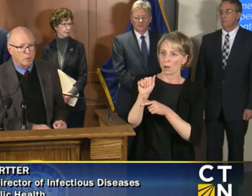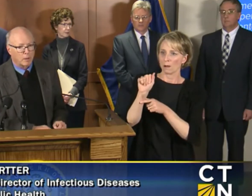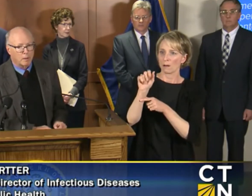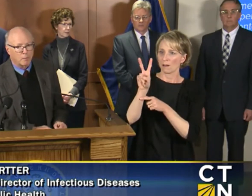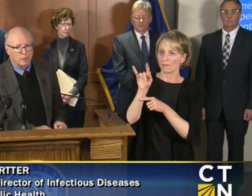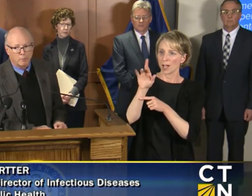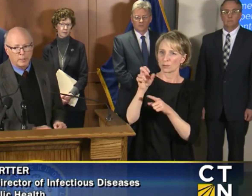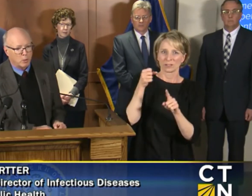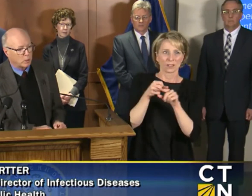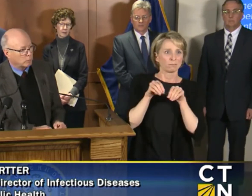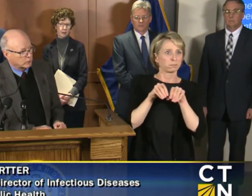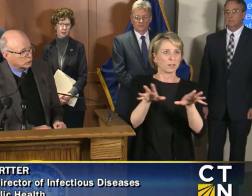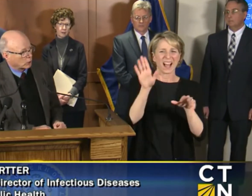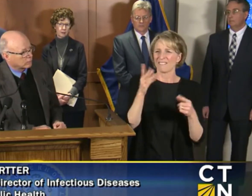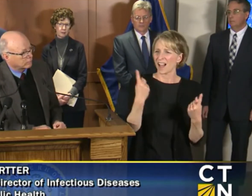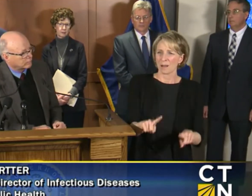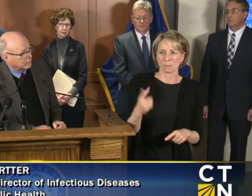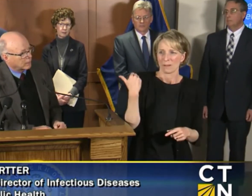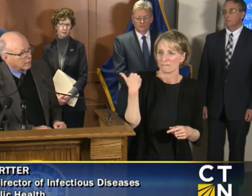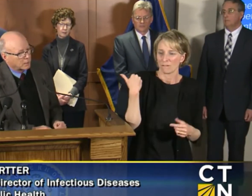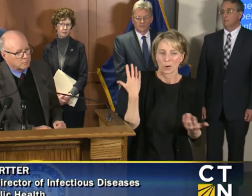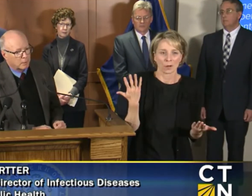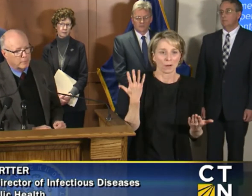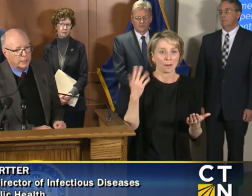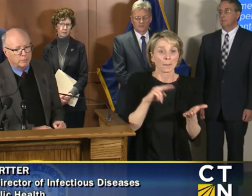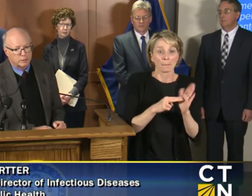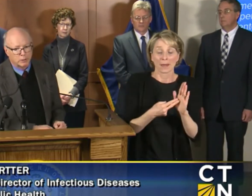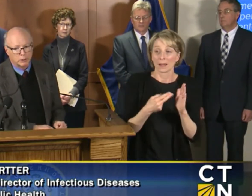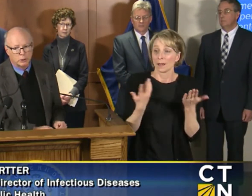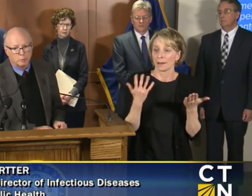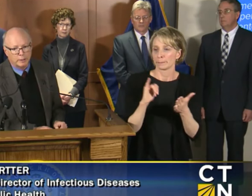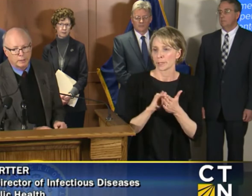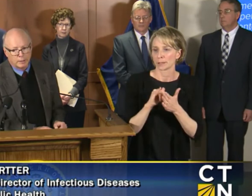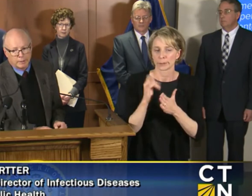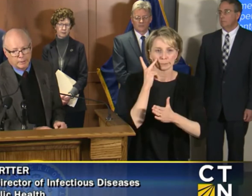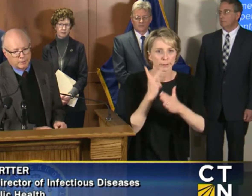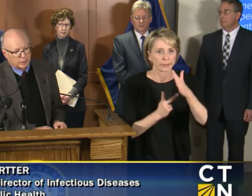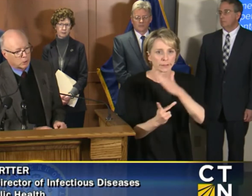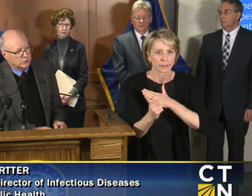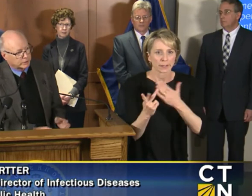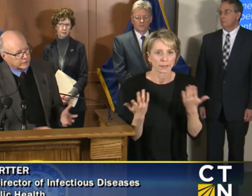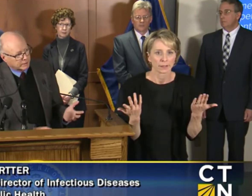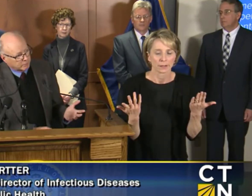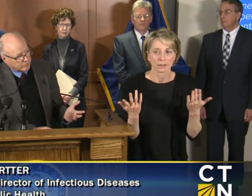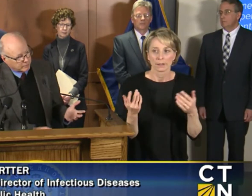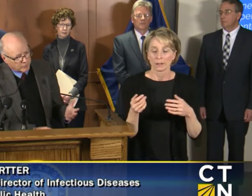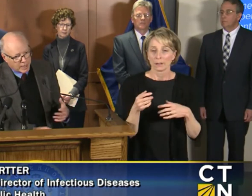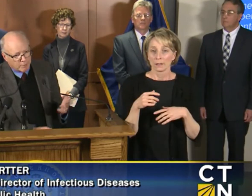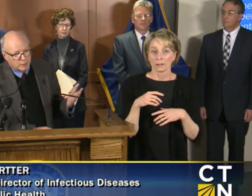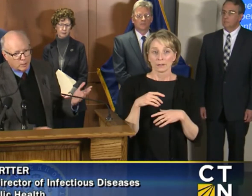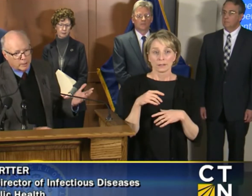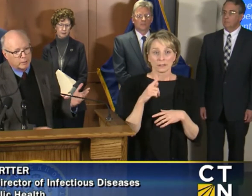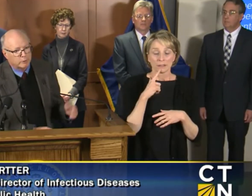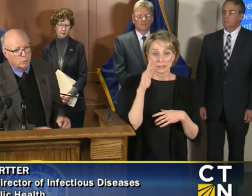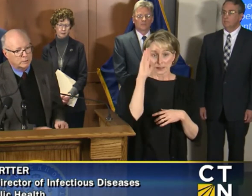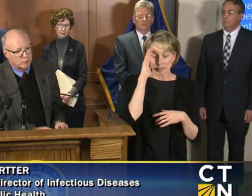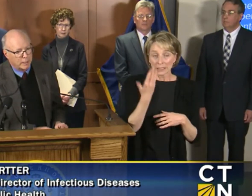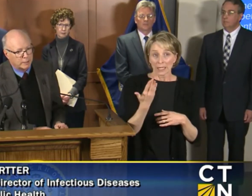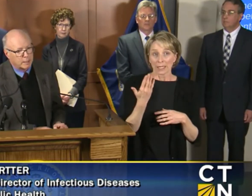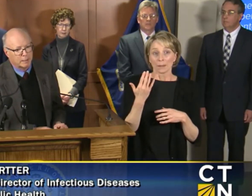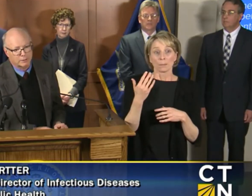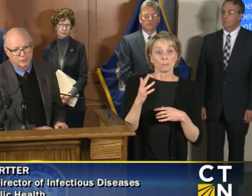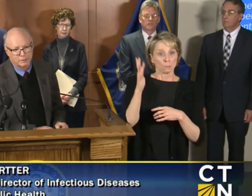So we don't know for sure. Many of us are assuming that the closest thing that we have are